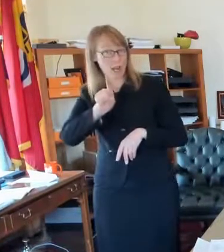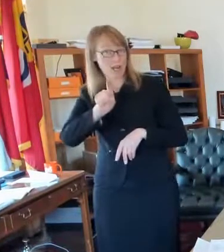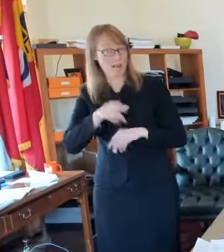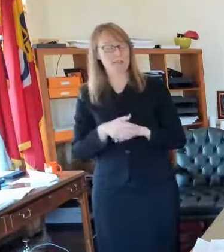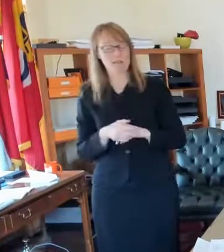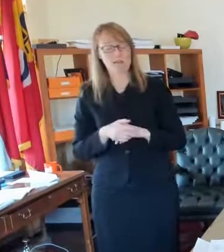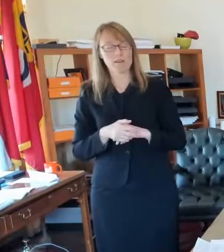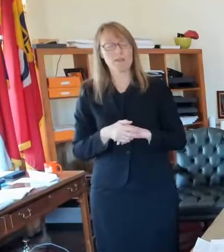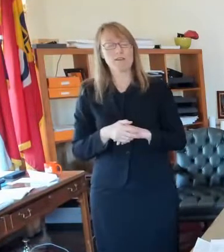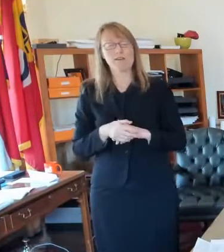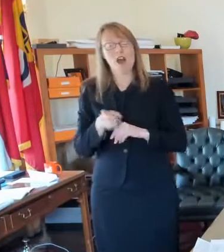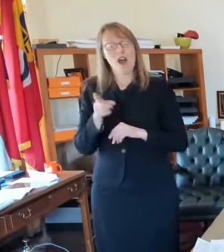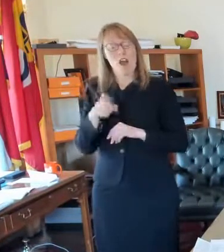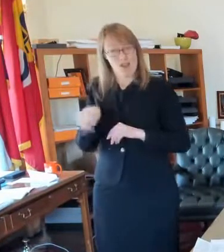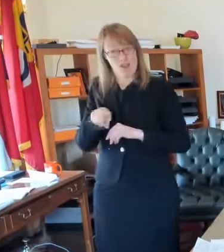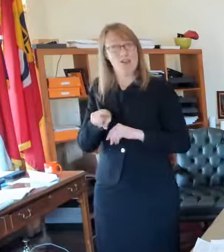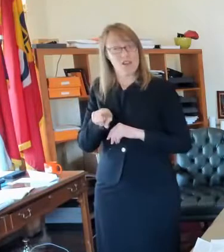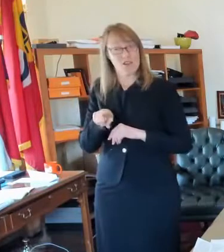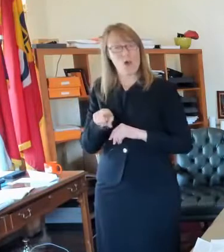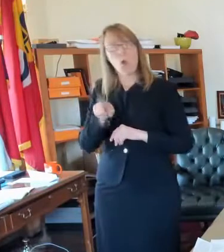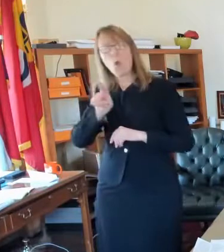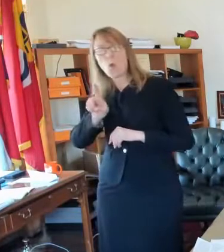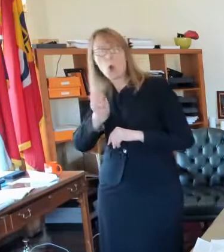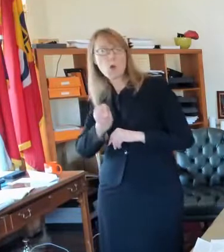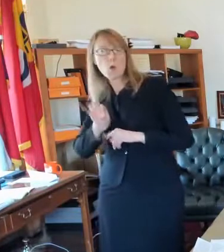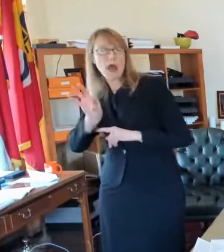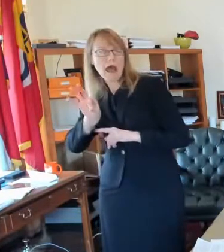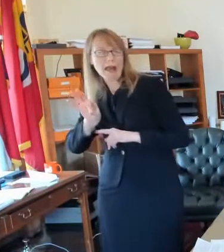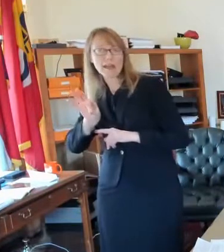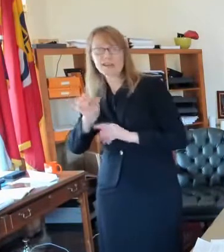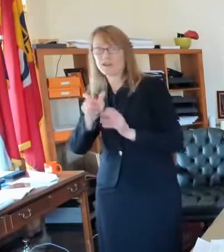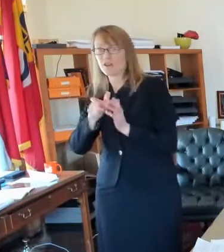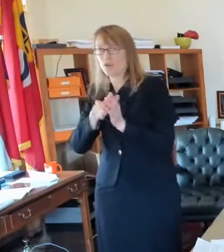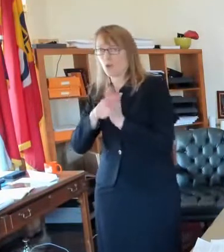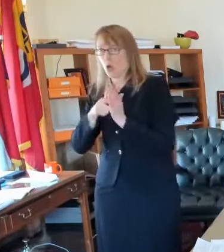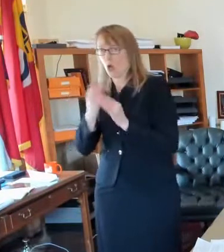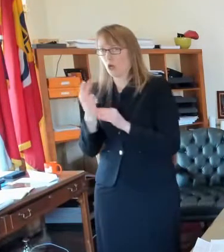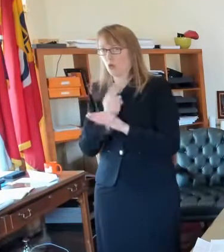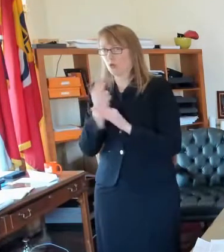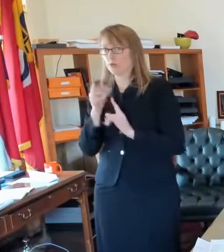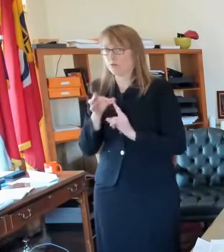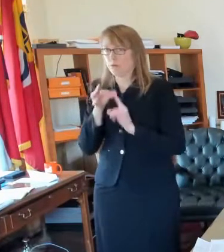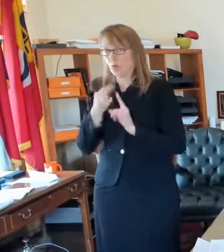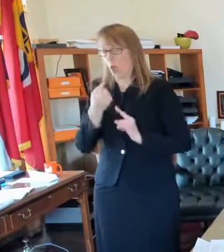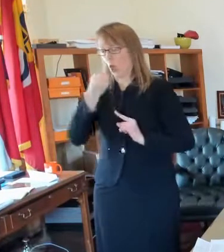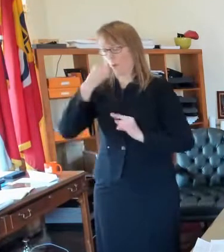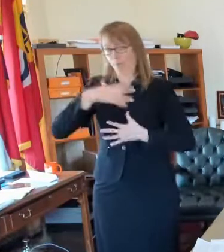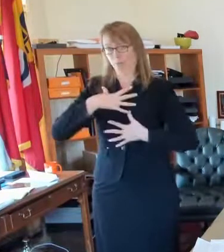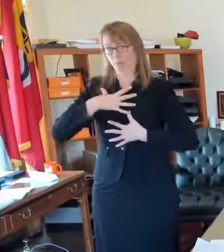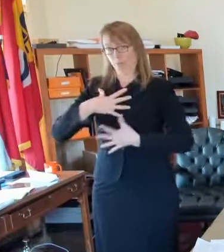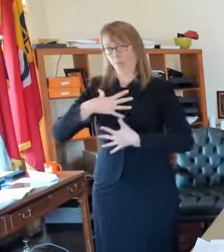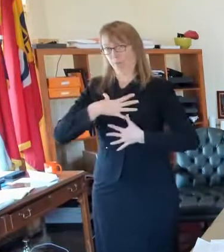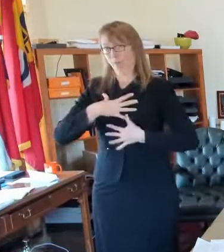of those folks are on ventilators, so very seriously ill.